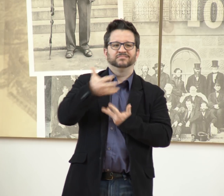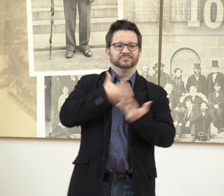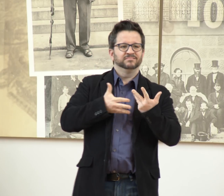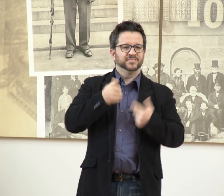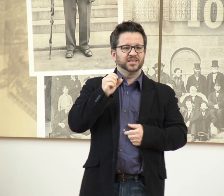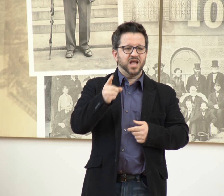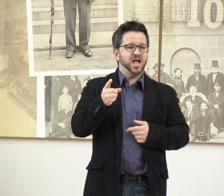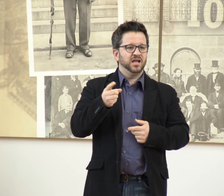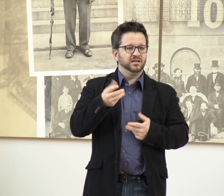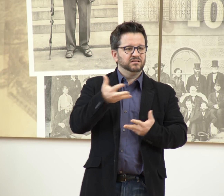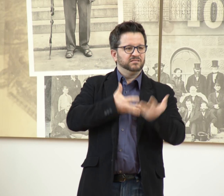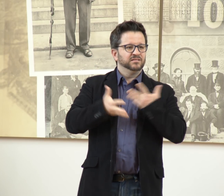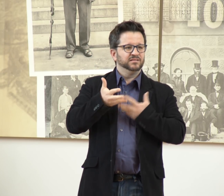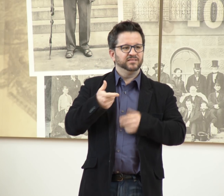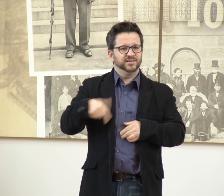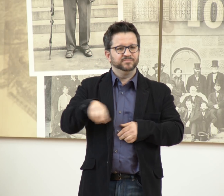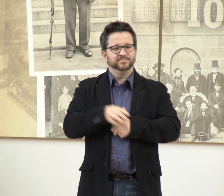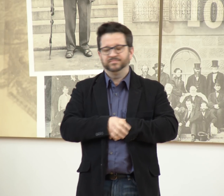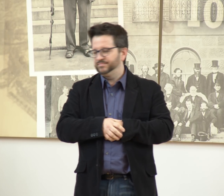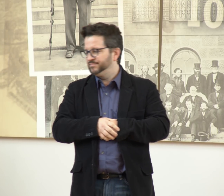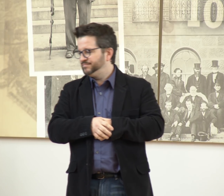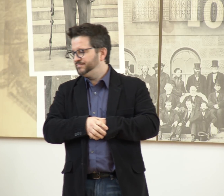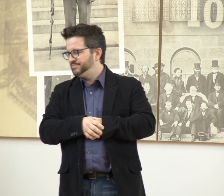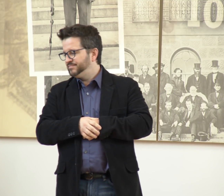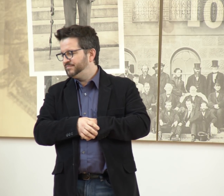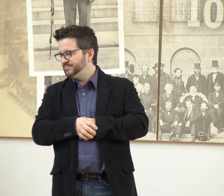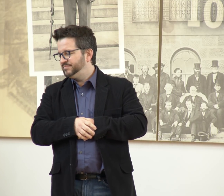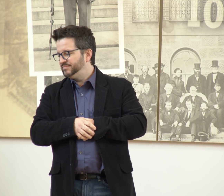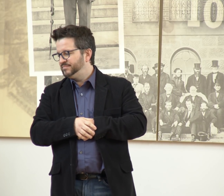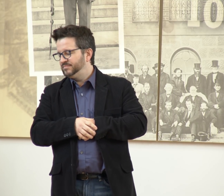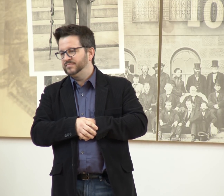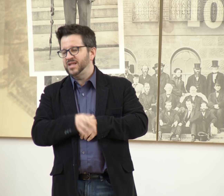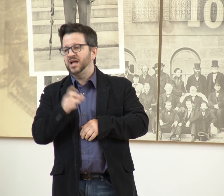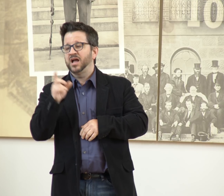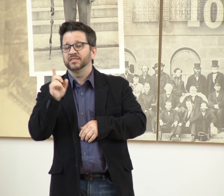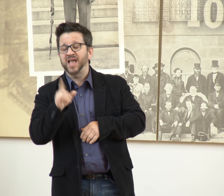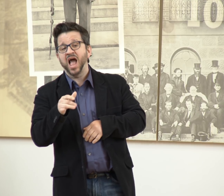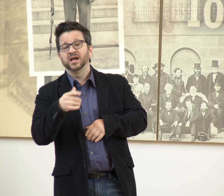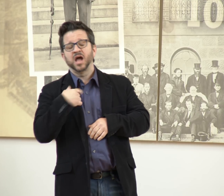That God has been among men, and they were there to share it.